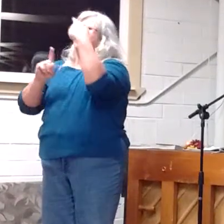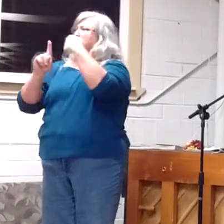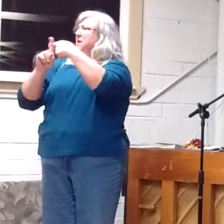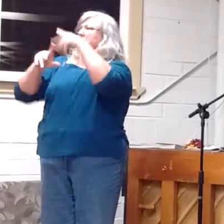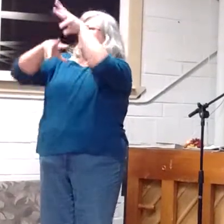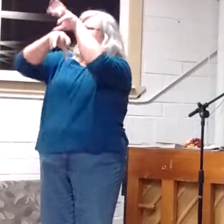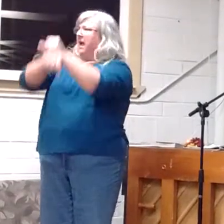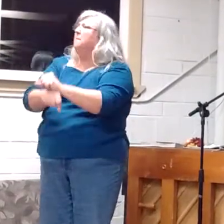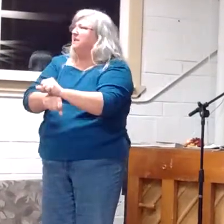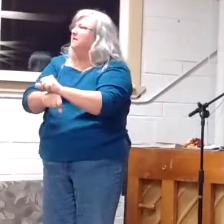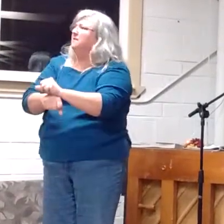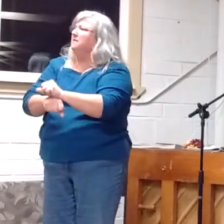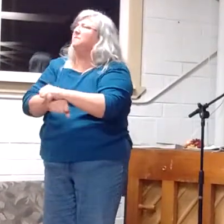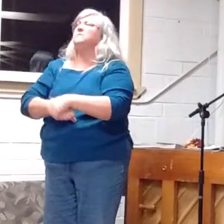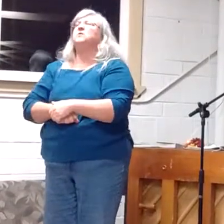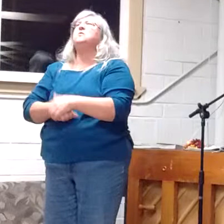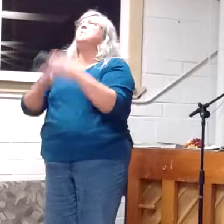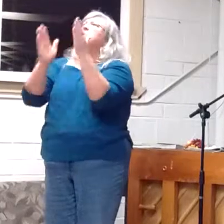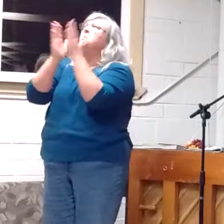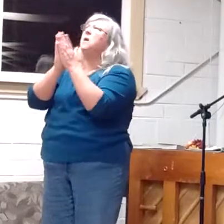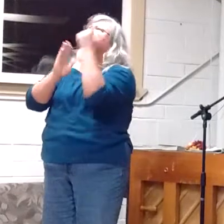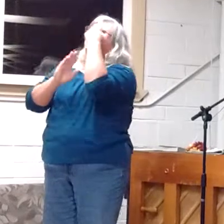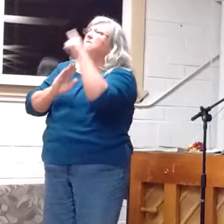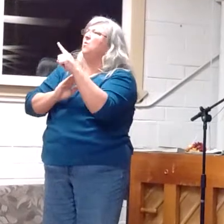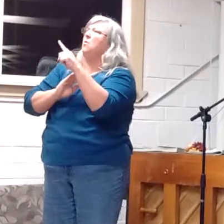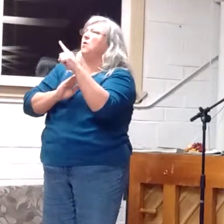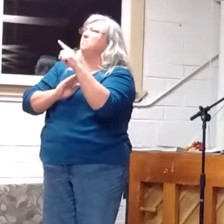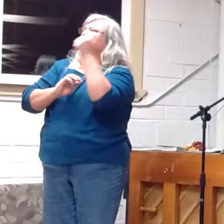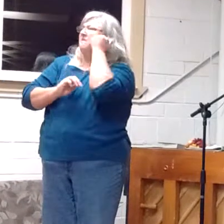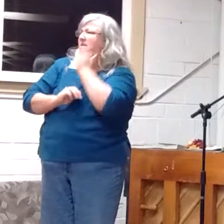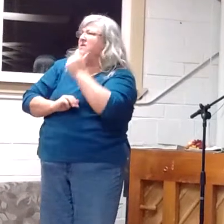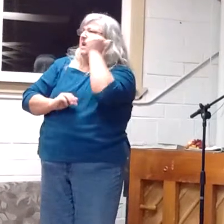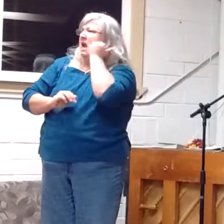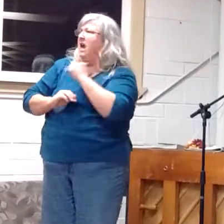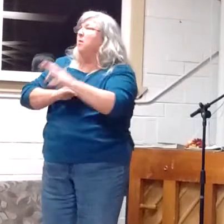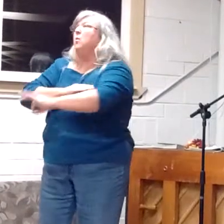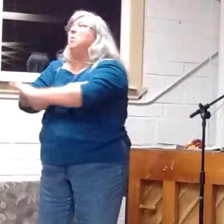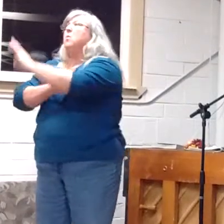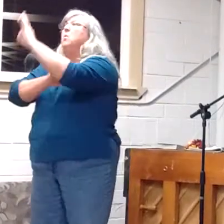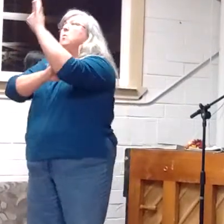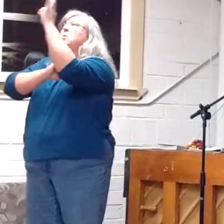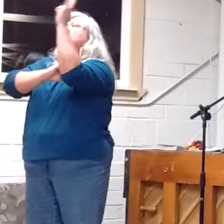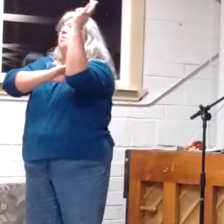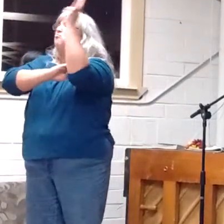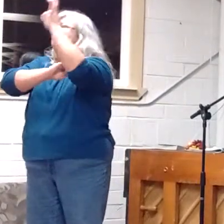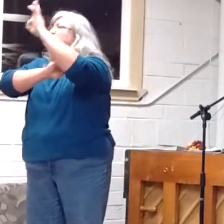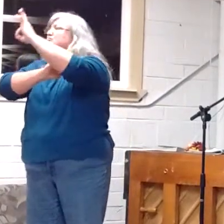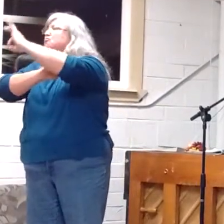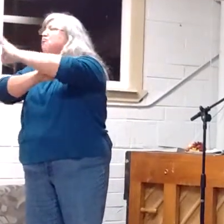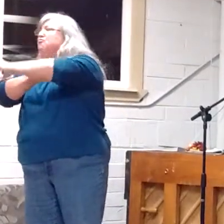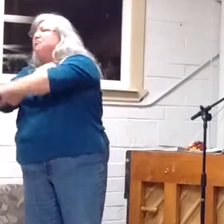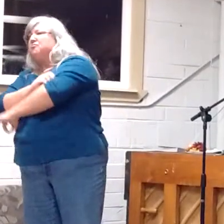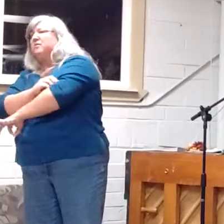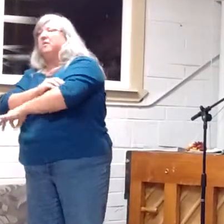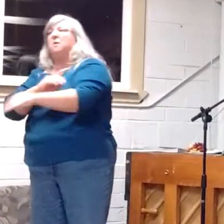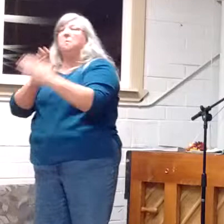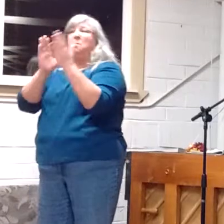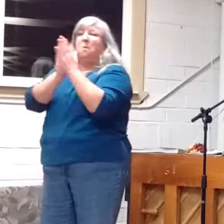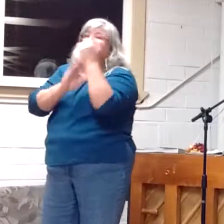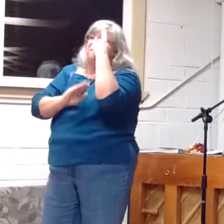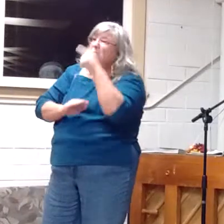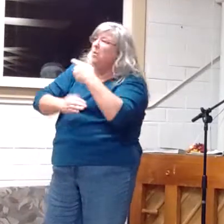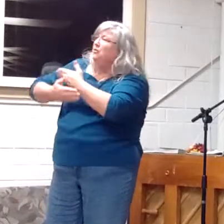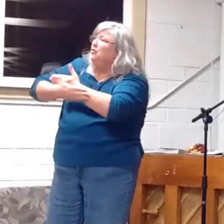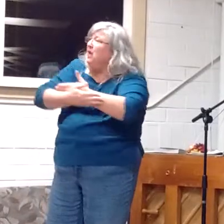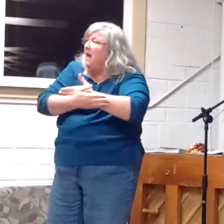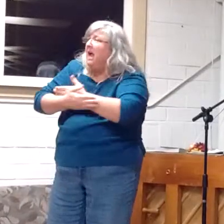praying to the rising and setting of each day's sun. A child, a beautiful daughter, a handsome